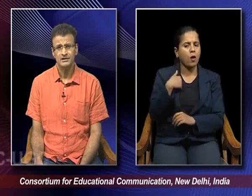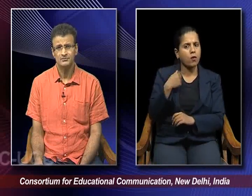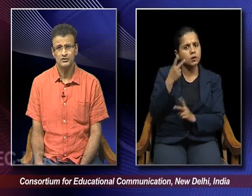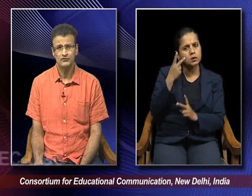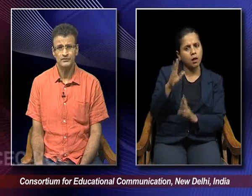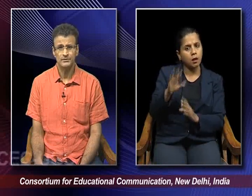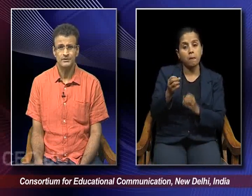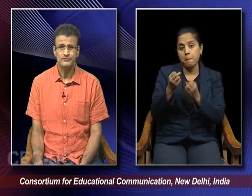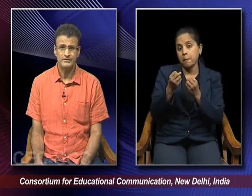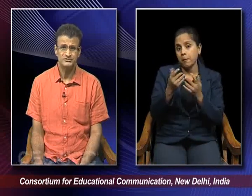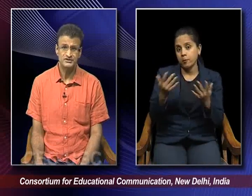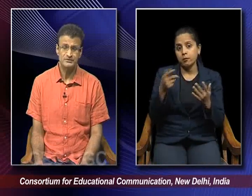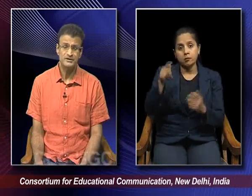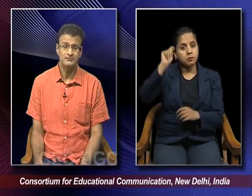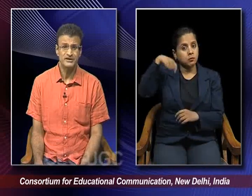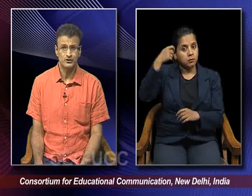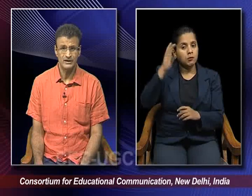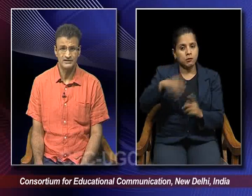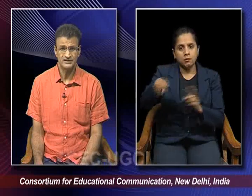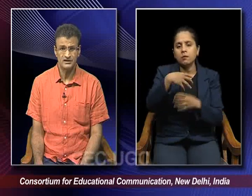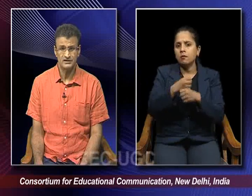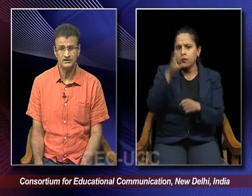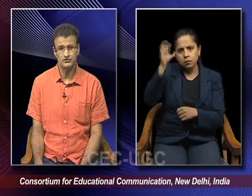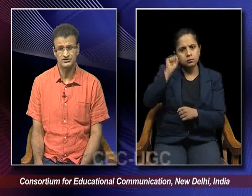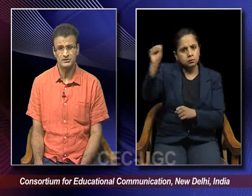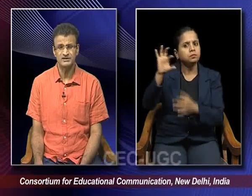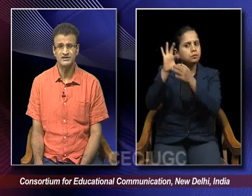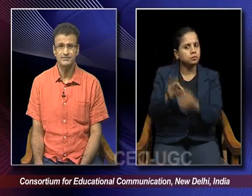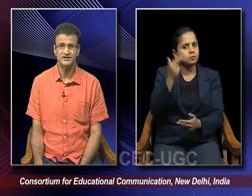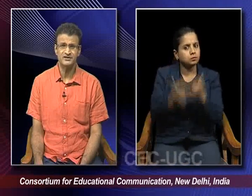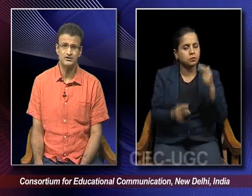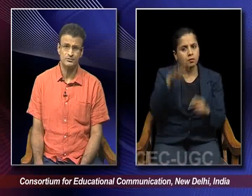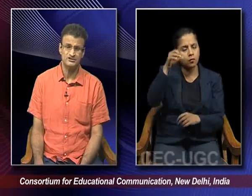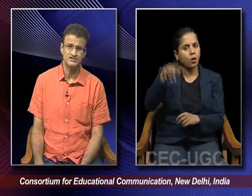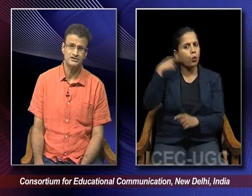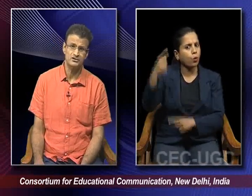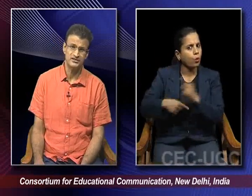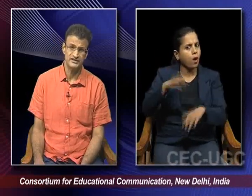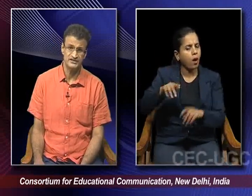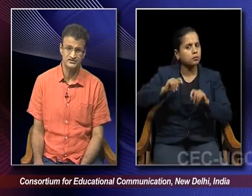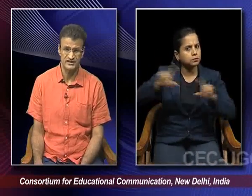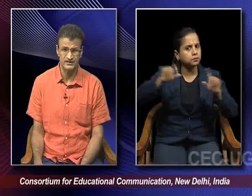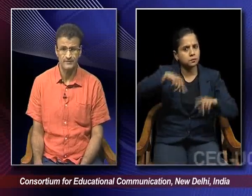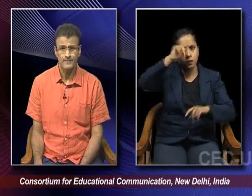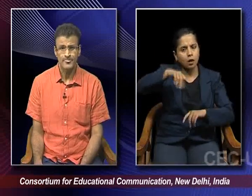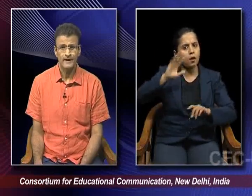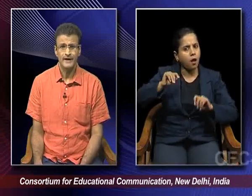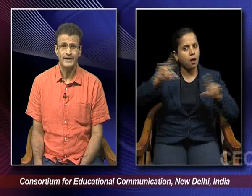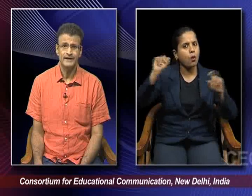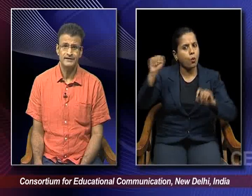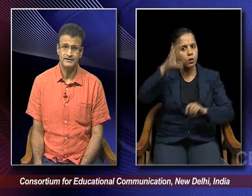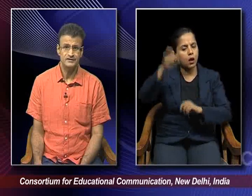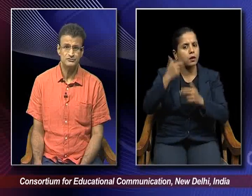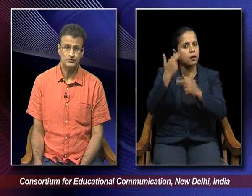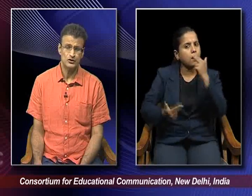a number of films they were being made on Gandhi. Gandhi was regularly depicted or projected on the Indian screen,